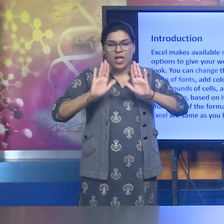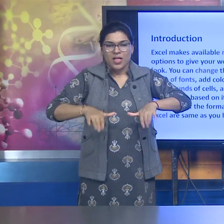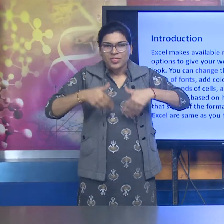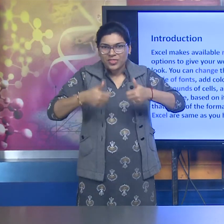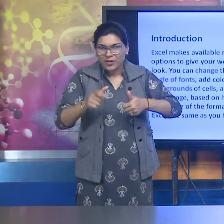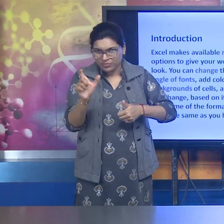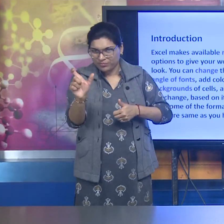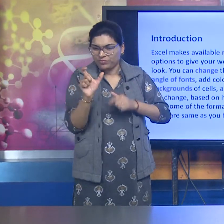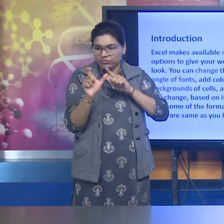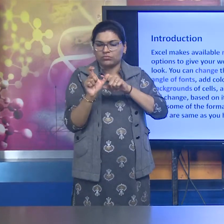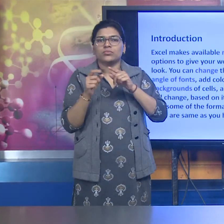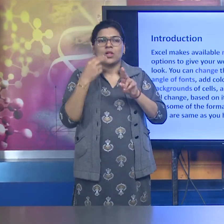a